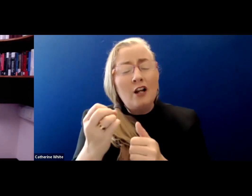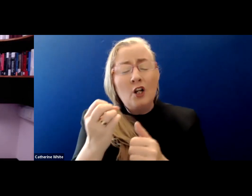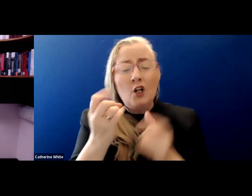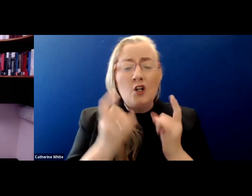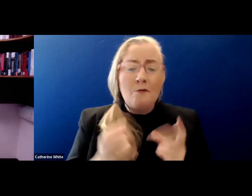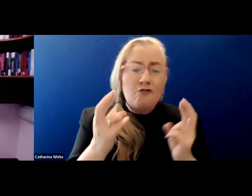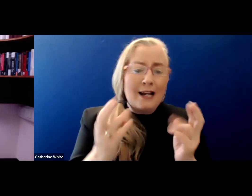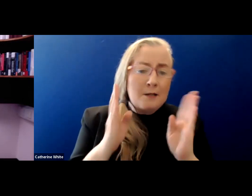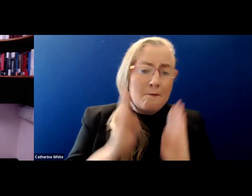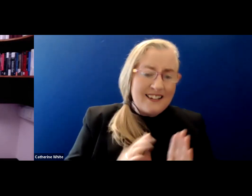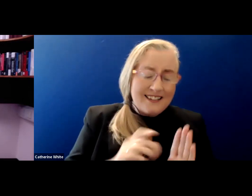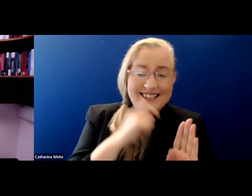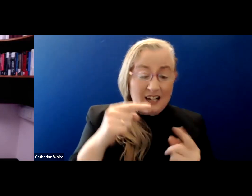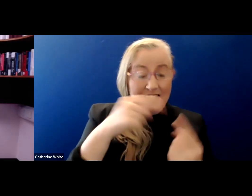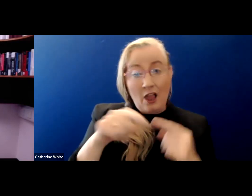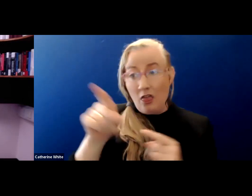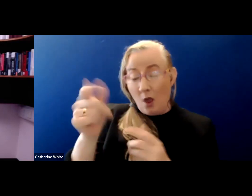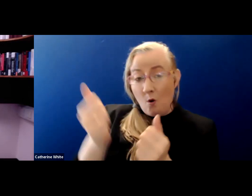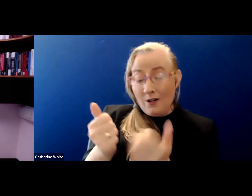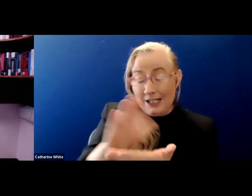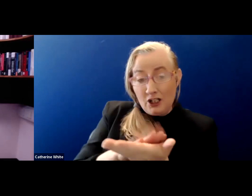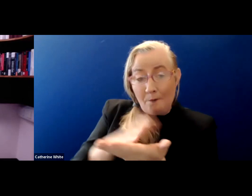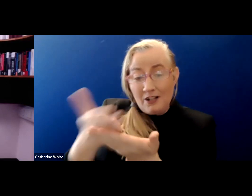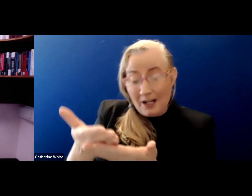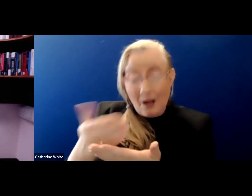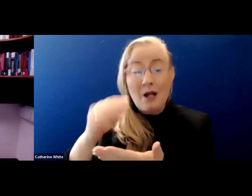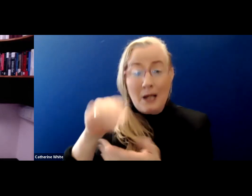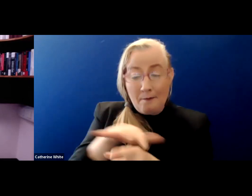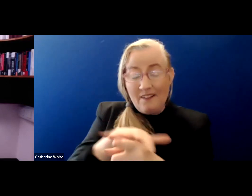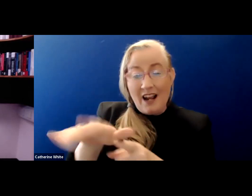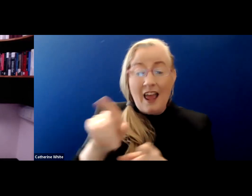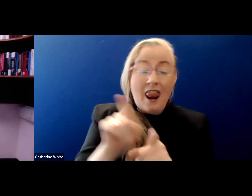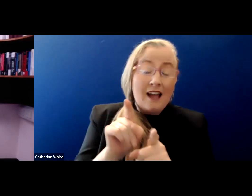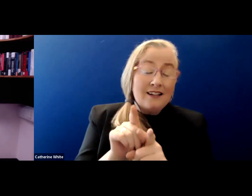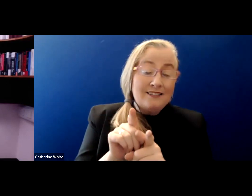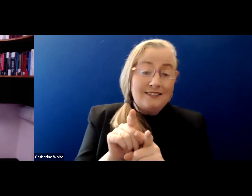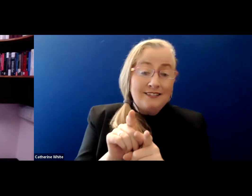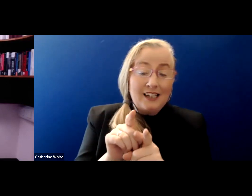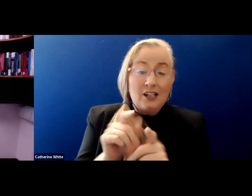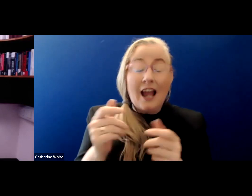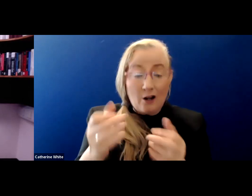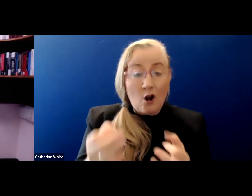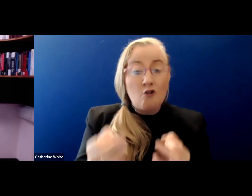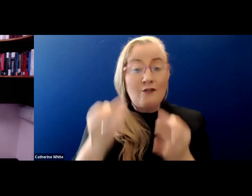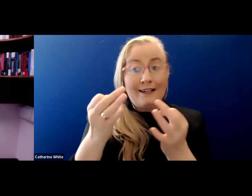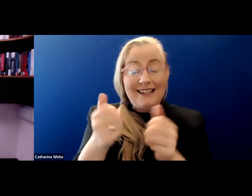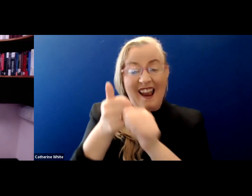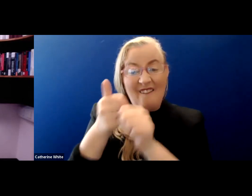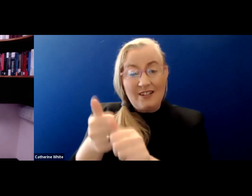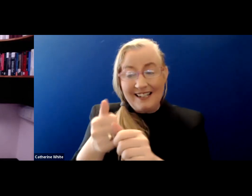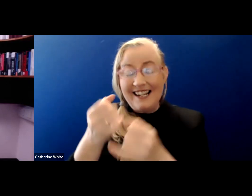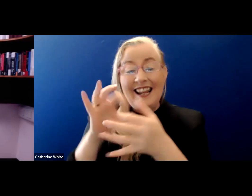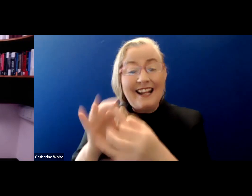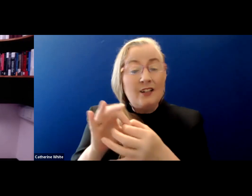may find the committee's interpretation to be influential. Great weight is said to be attached, according to the International Court